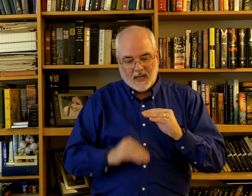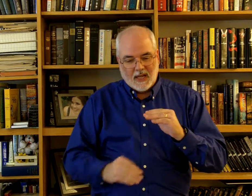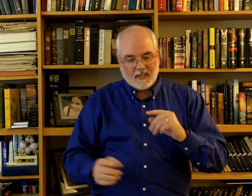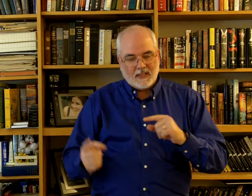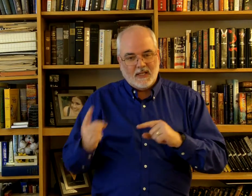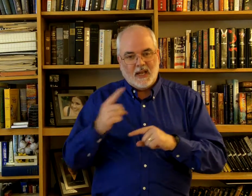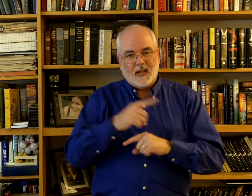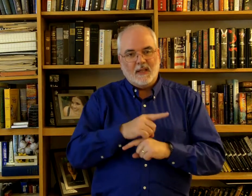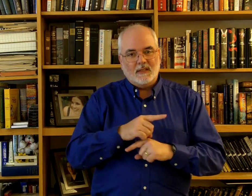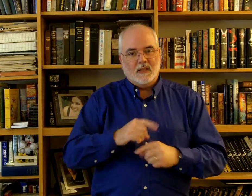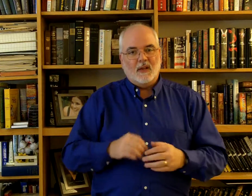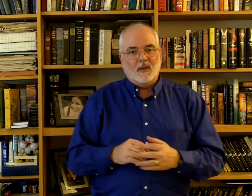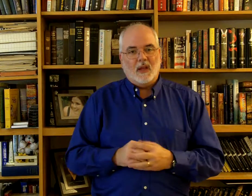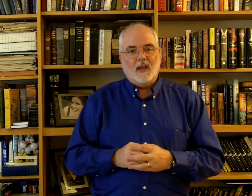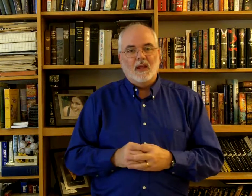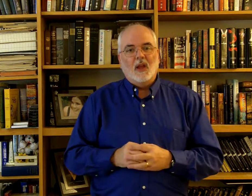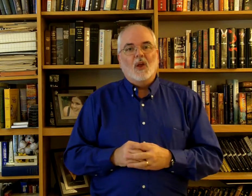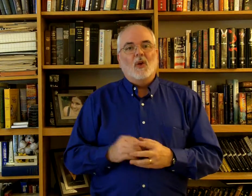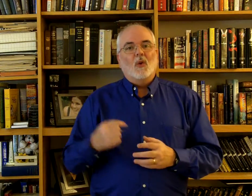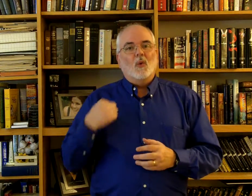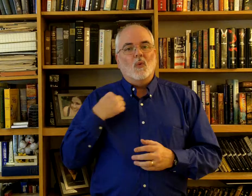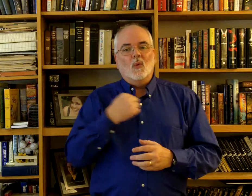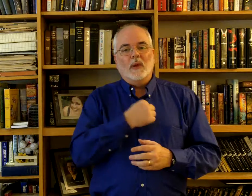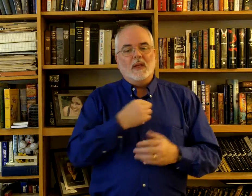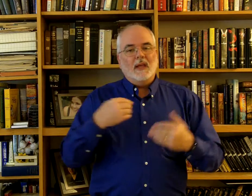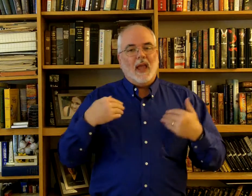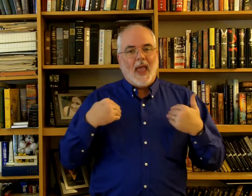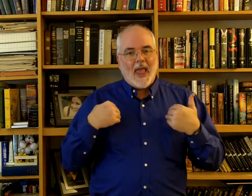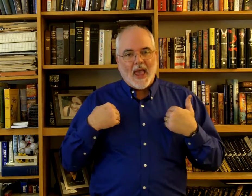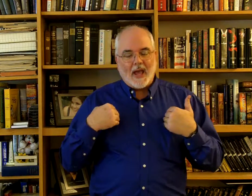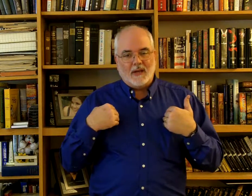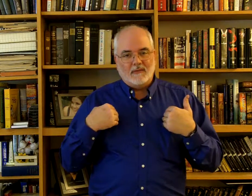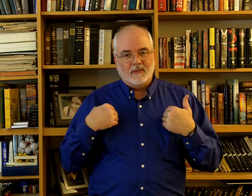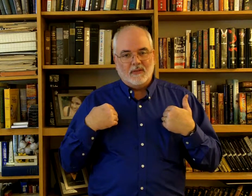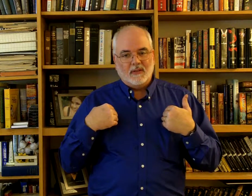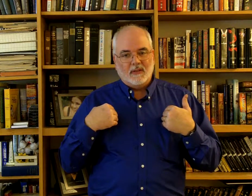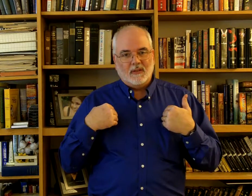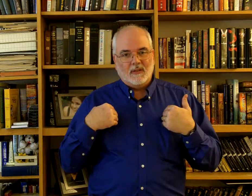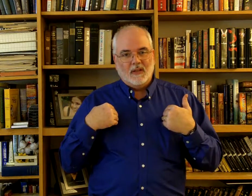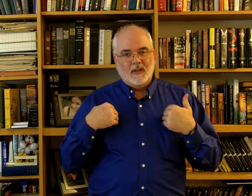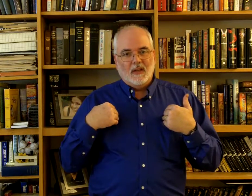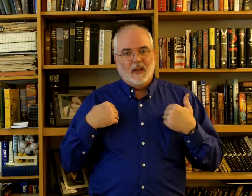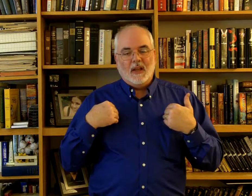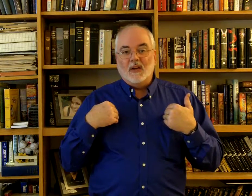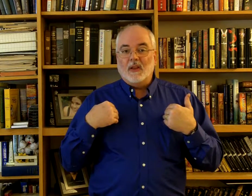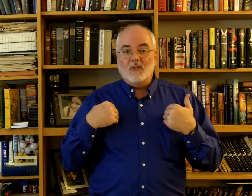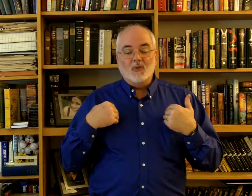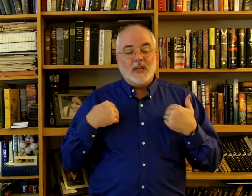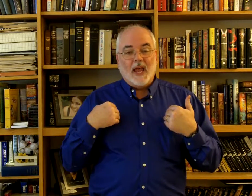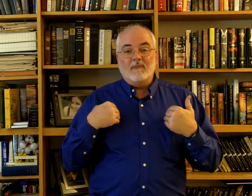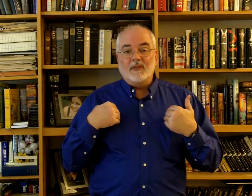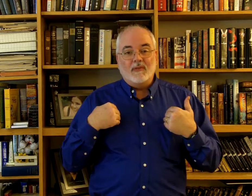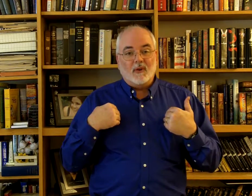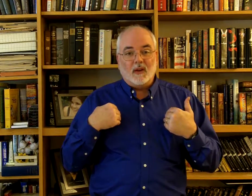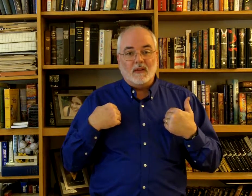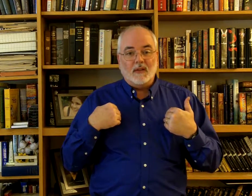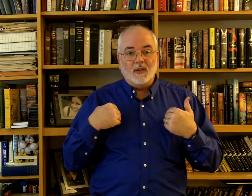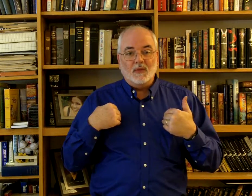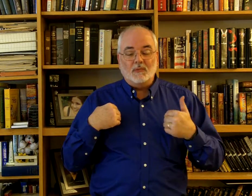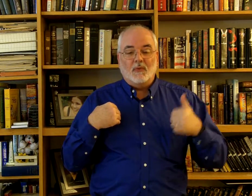less days. Okay. We have. Here they use have differently than they used